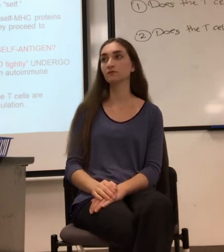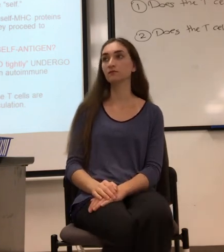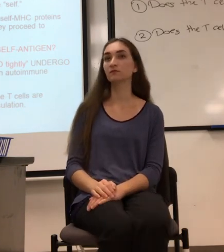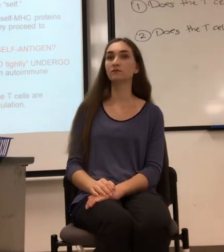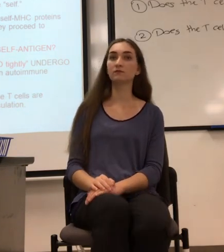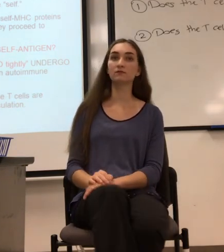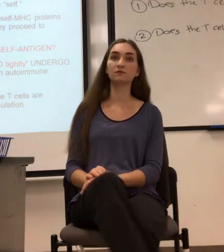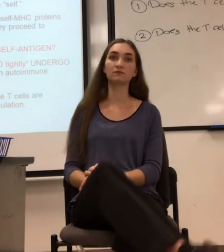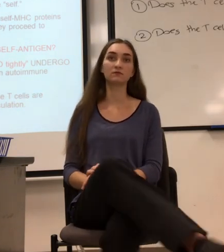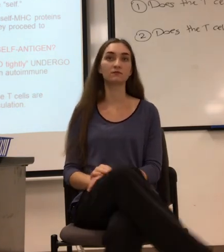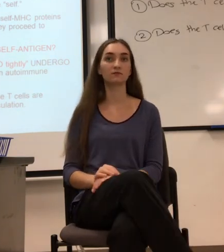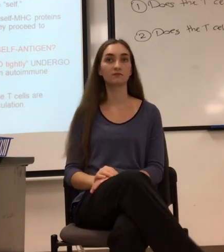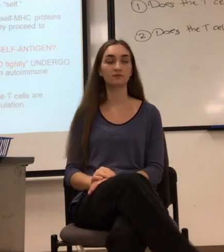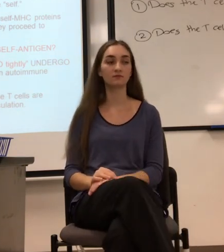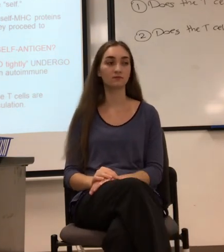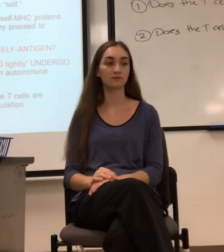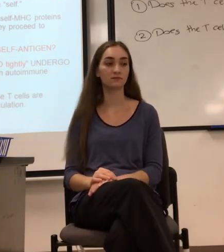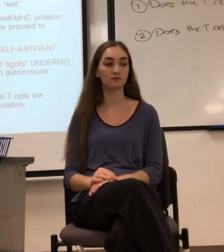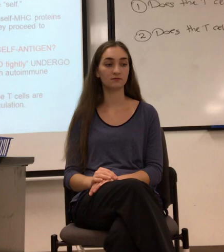Self AG.